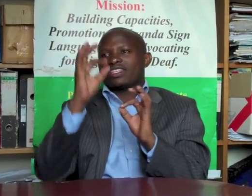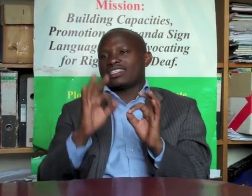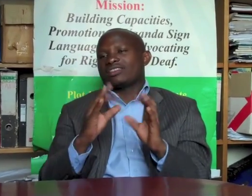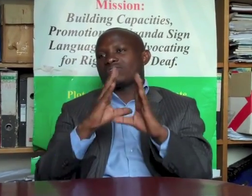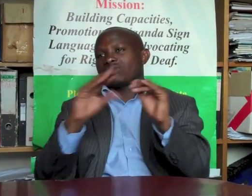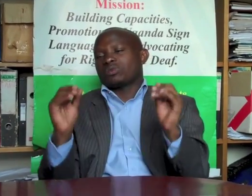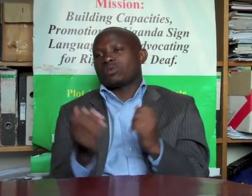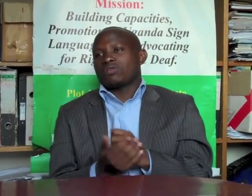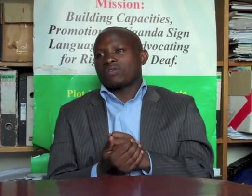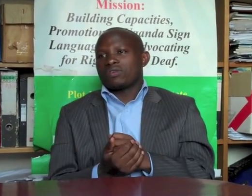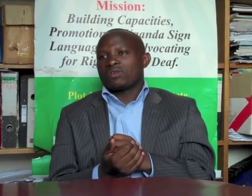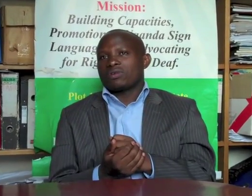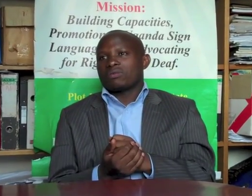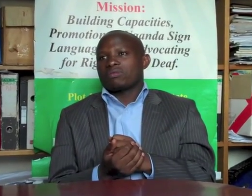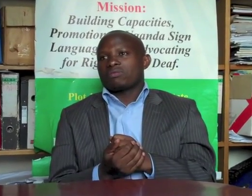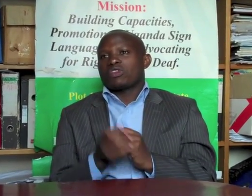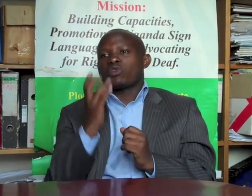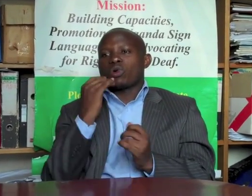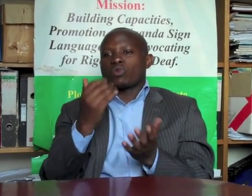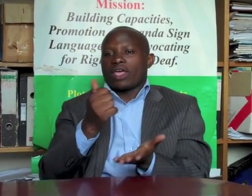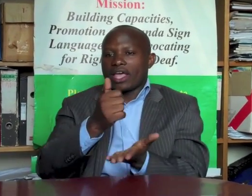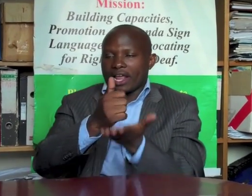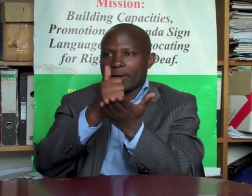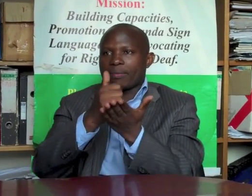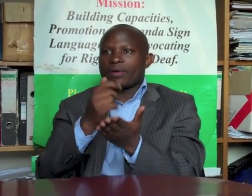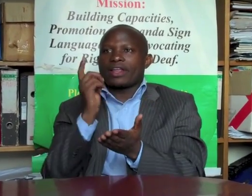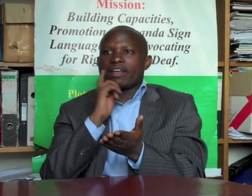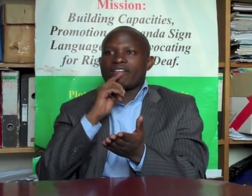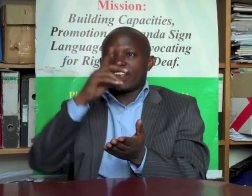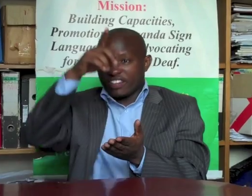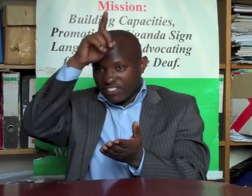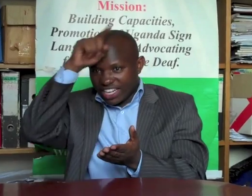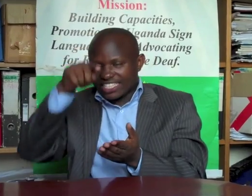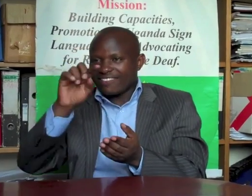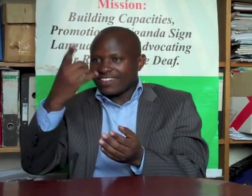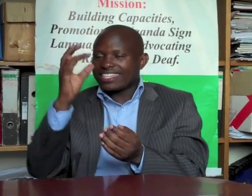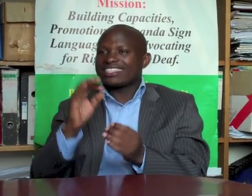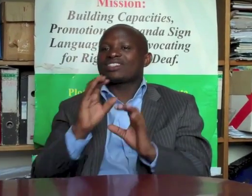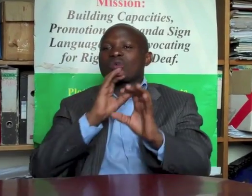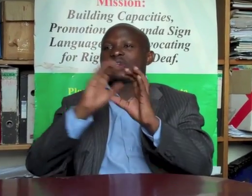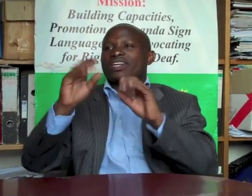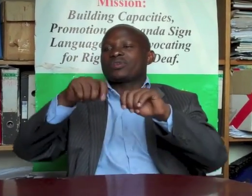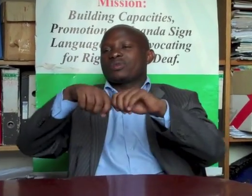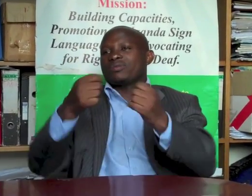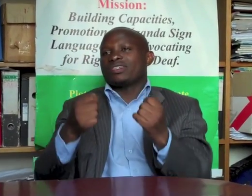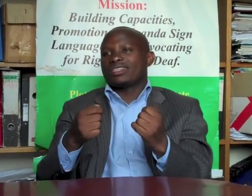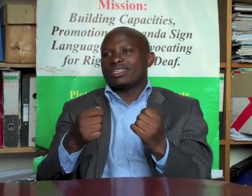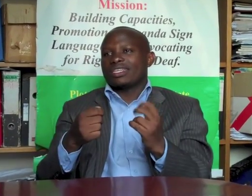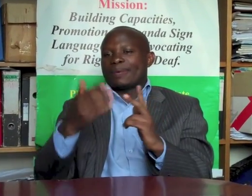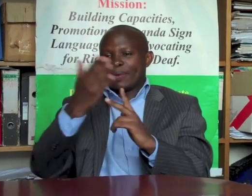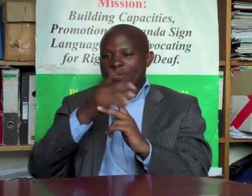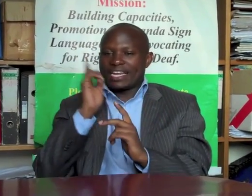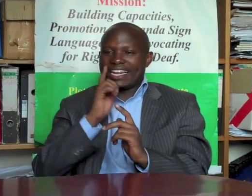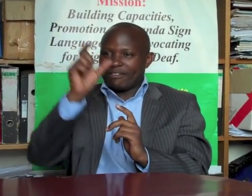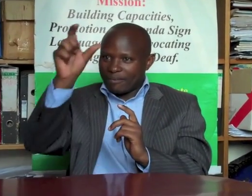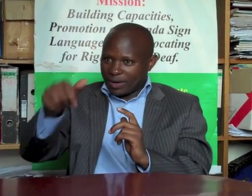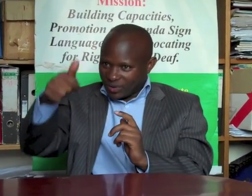very important. The first issue is to solve the communication problem. And if you want to help the deaf people